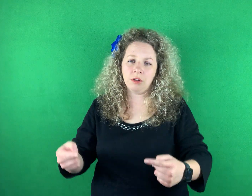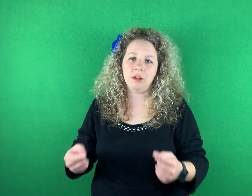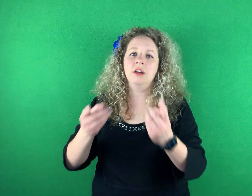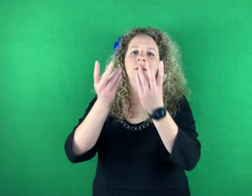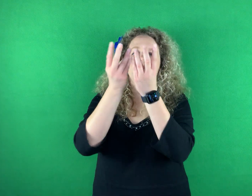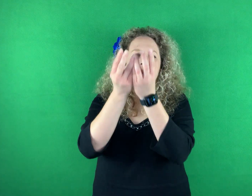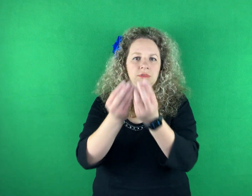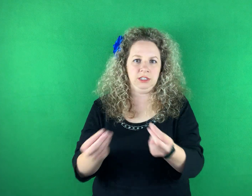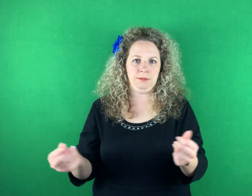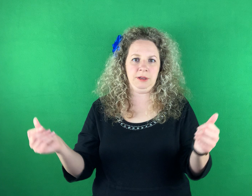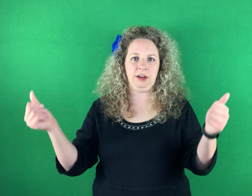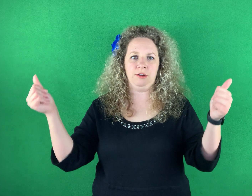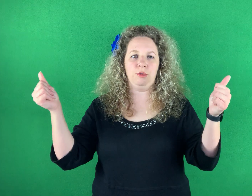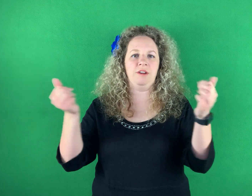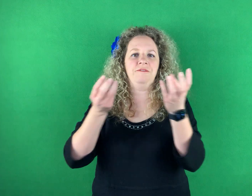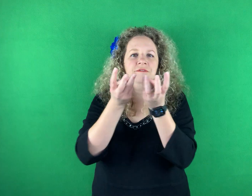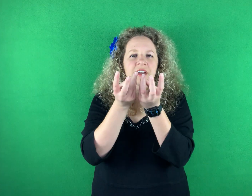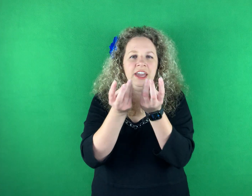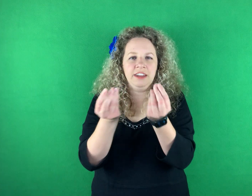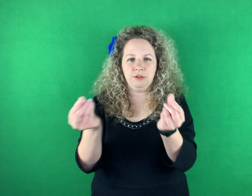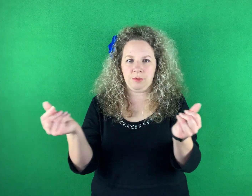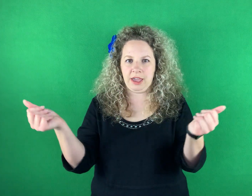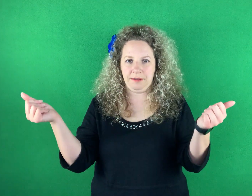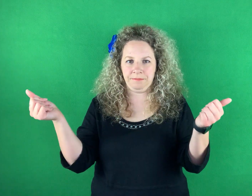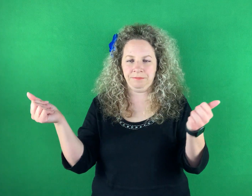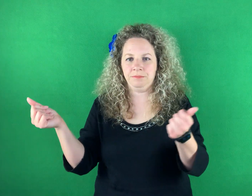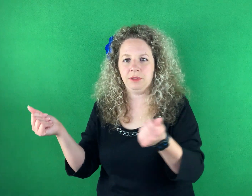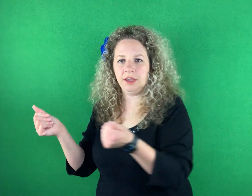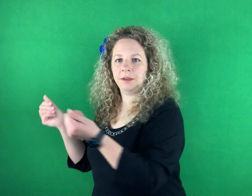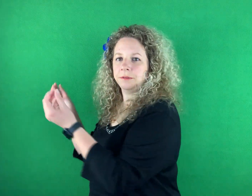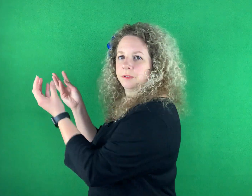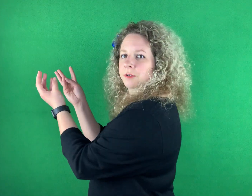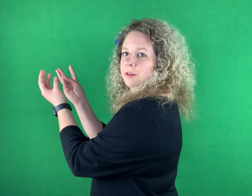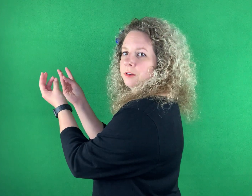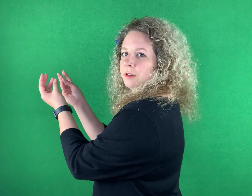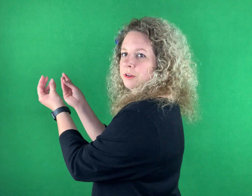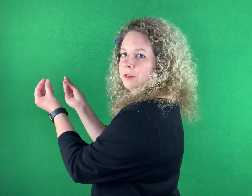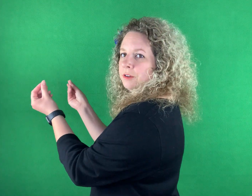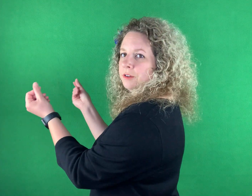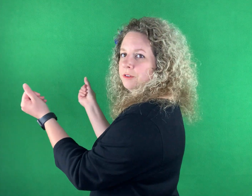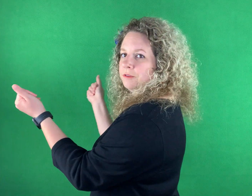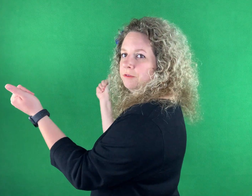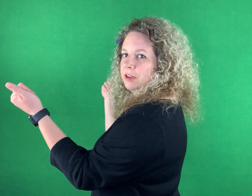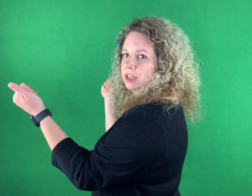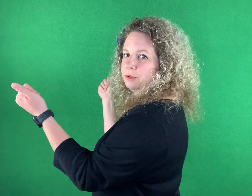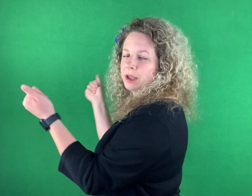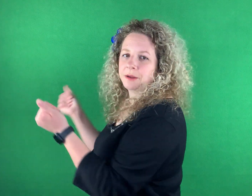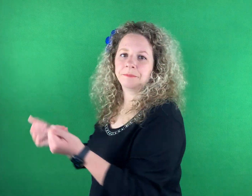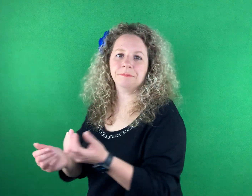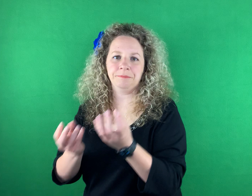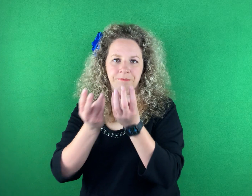struggle, disappear or fade away, okay? Fade away.